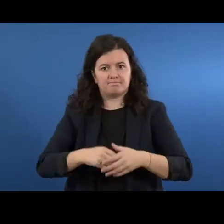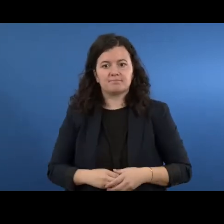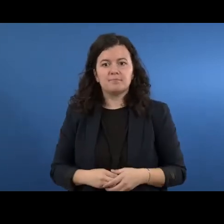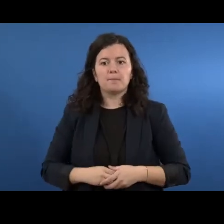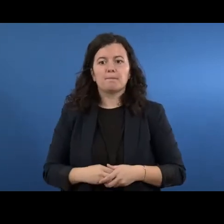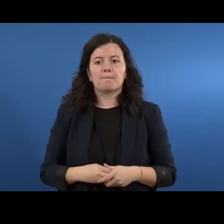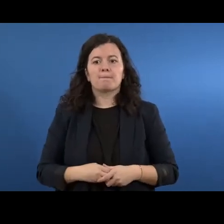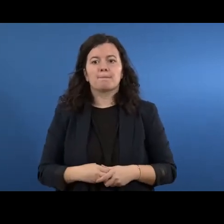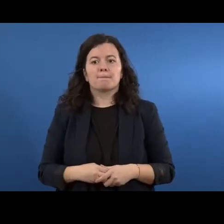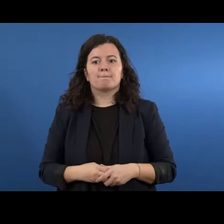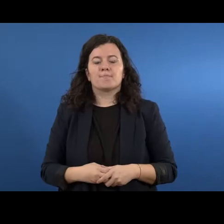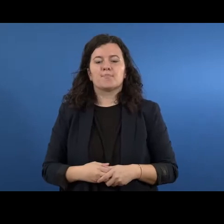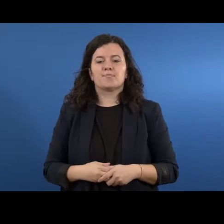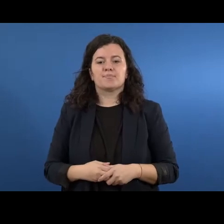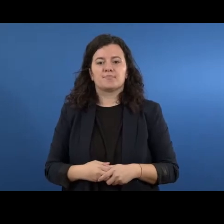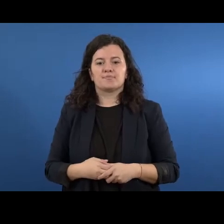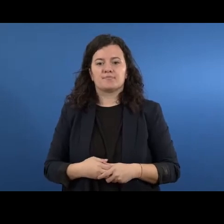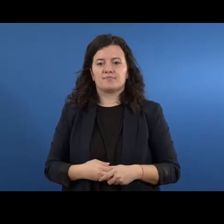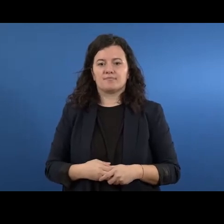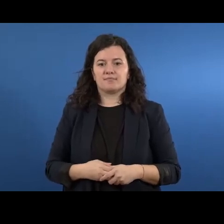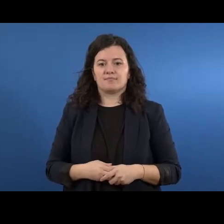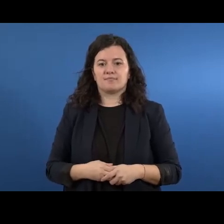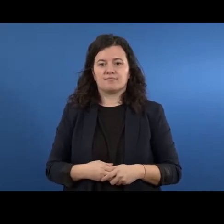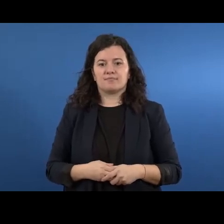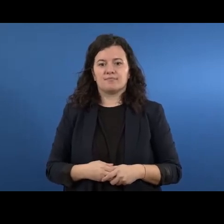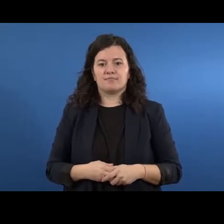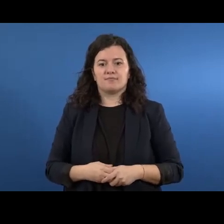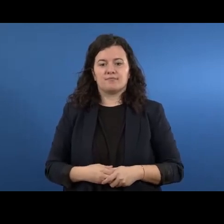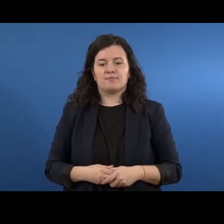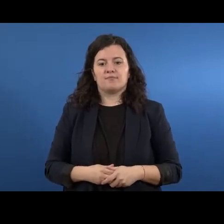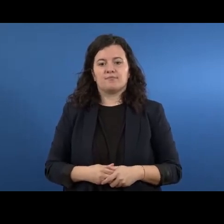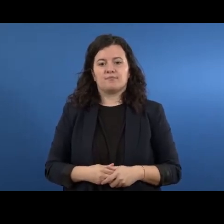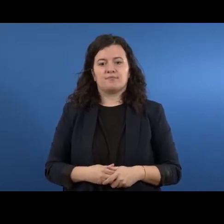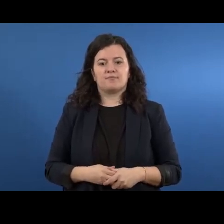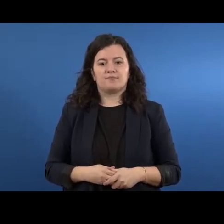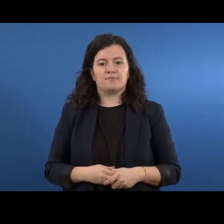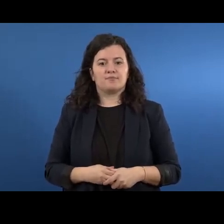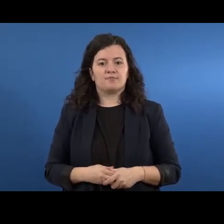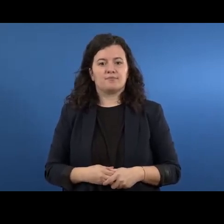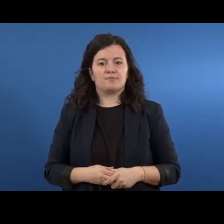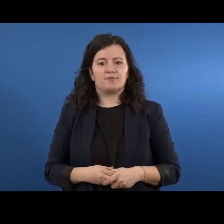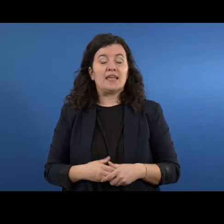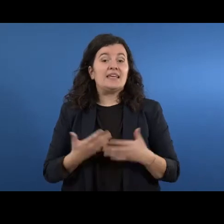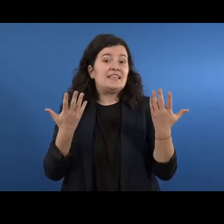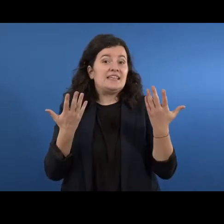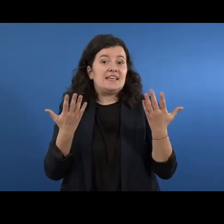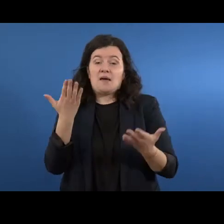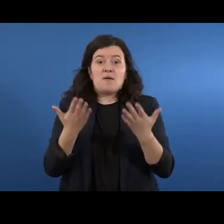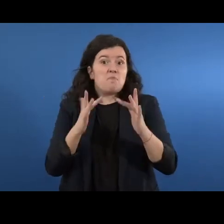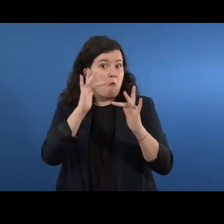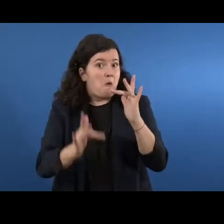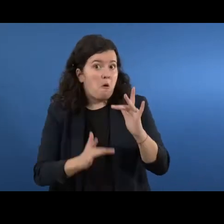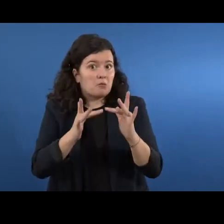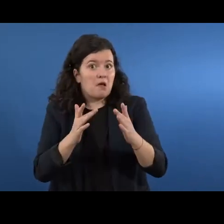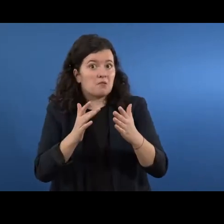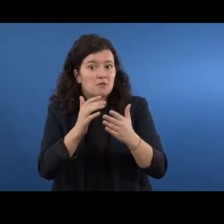we could say that such a learning environment might remove some of the barriers of, you